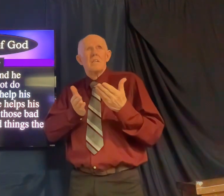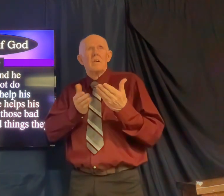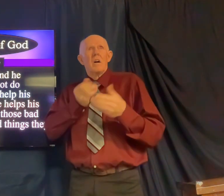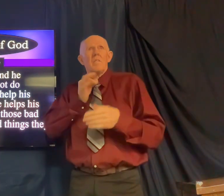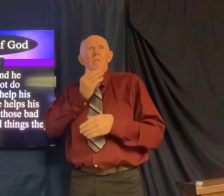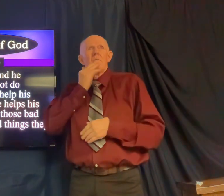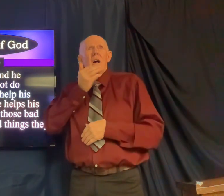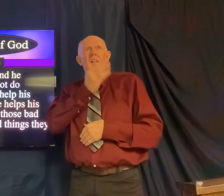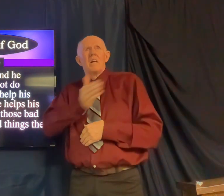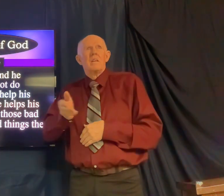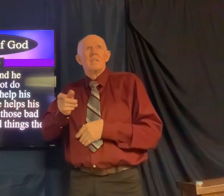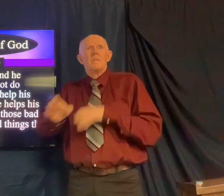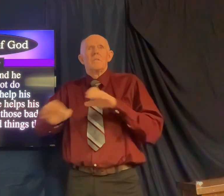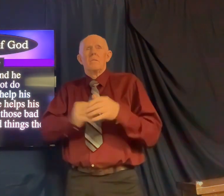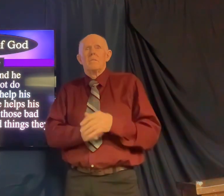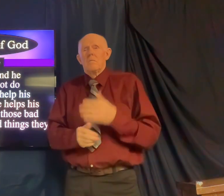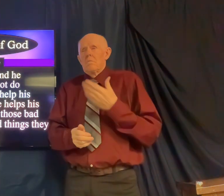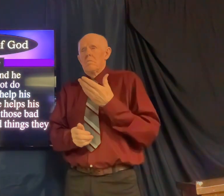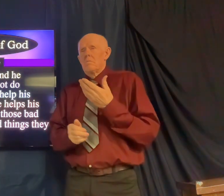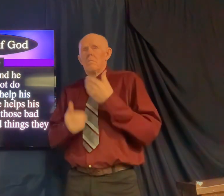not ashamed of the bad things they do.